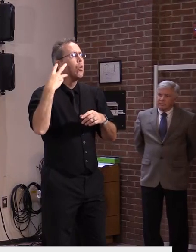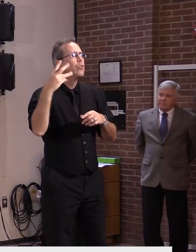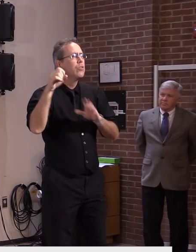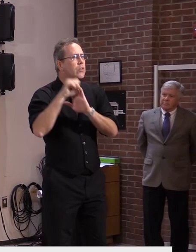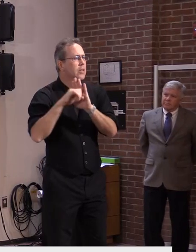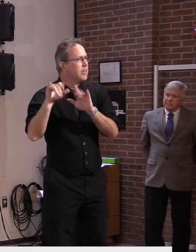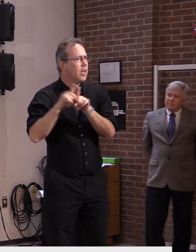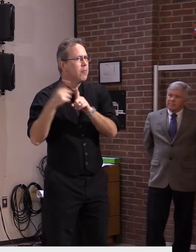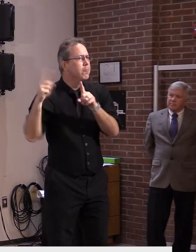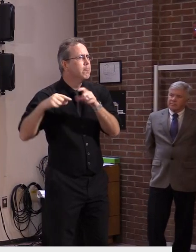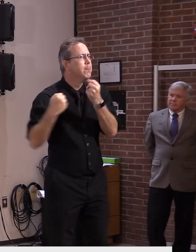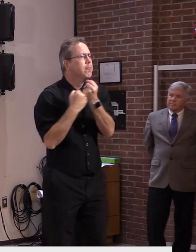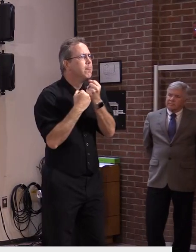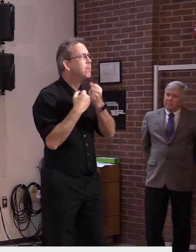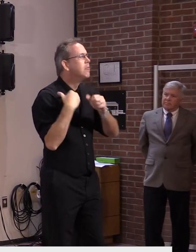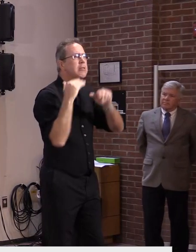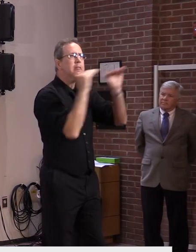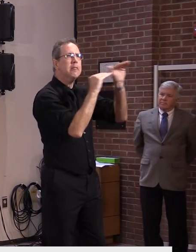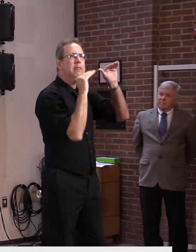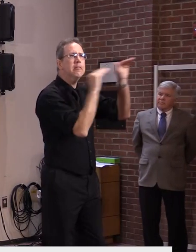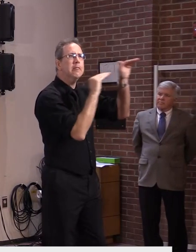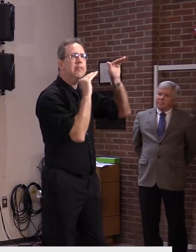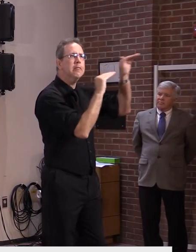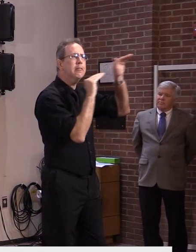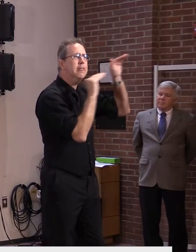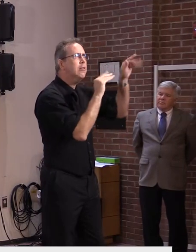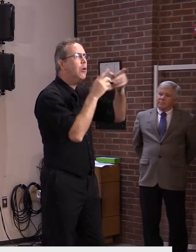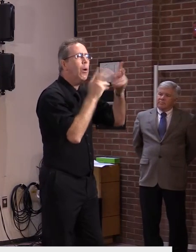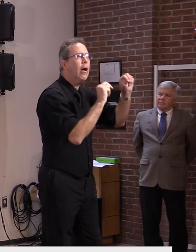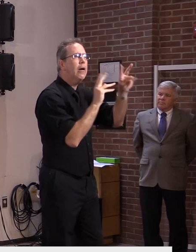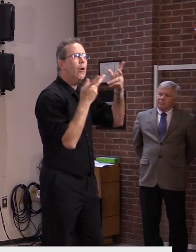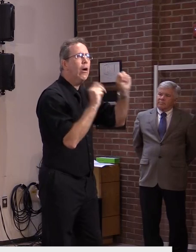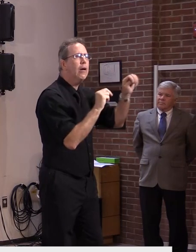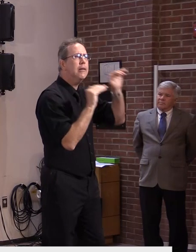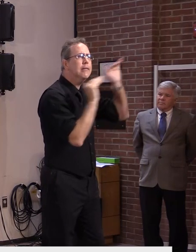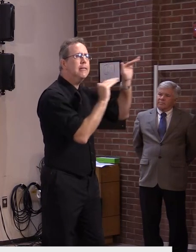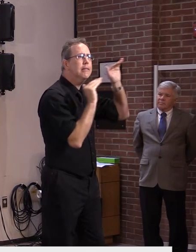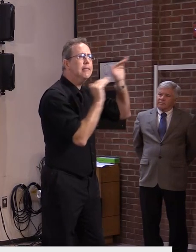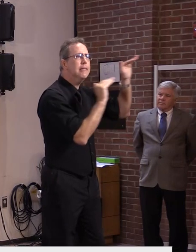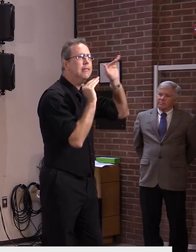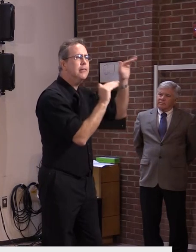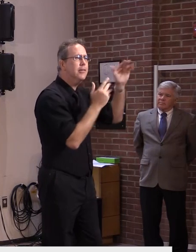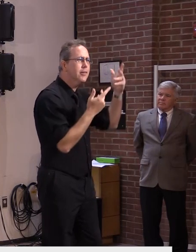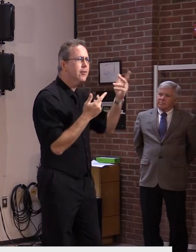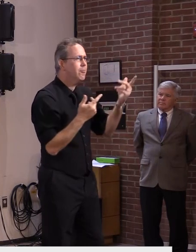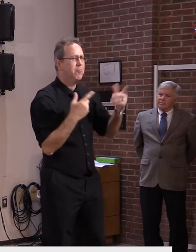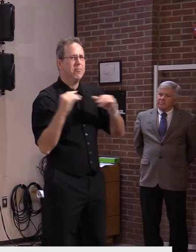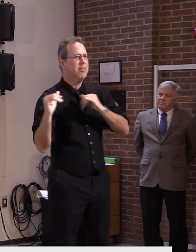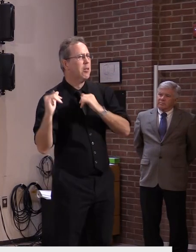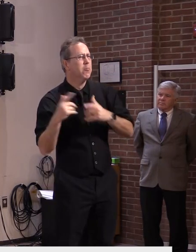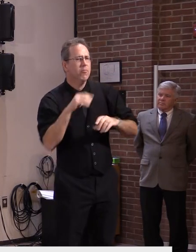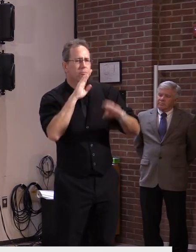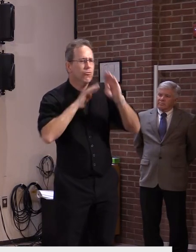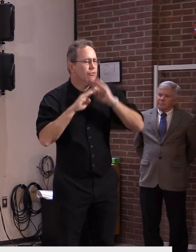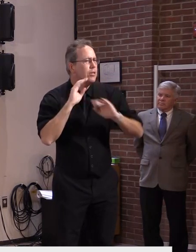see the border opened up? Because they have a number of people that come into Washington State to shop.